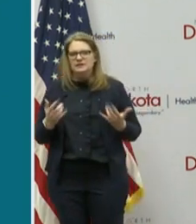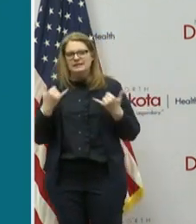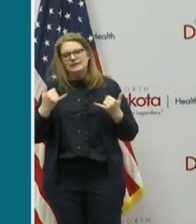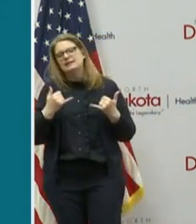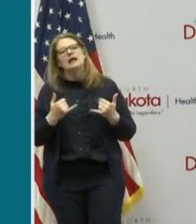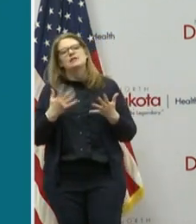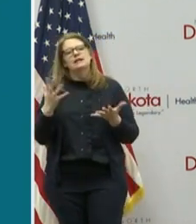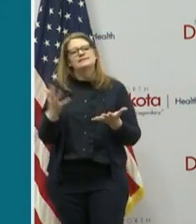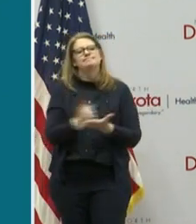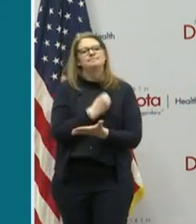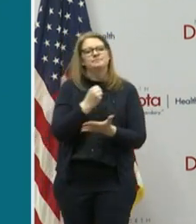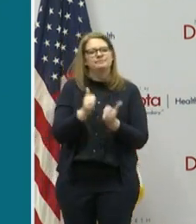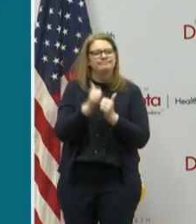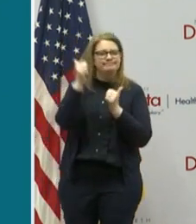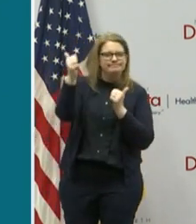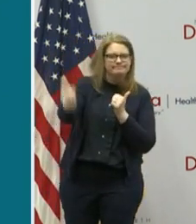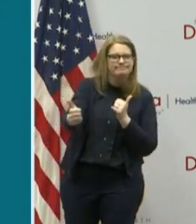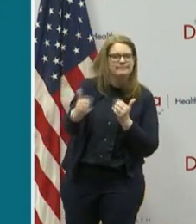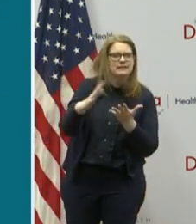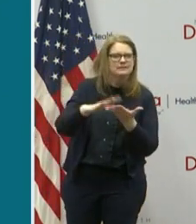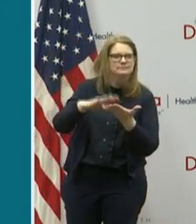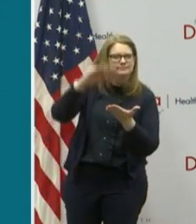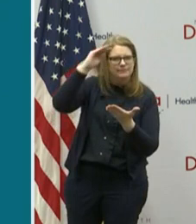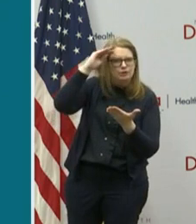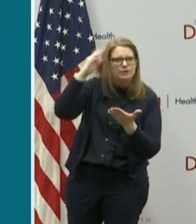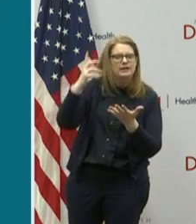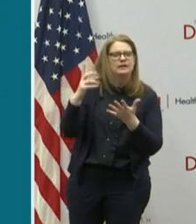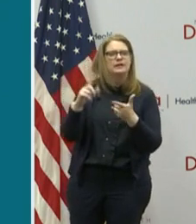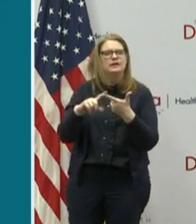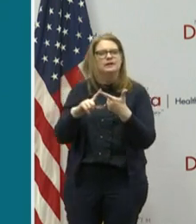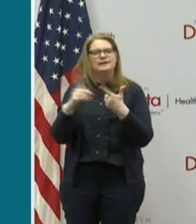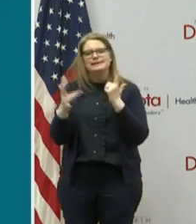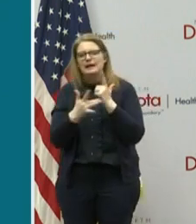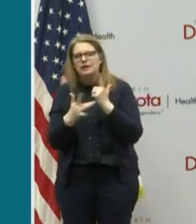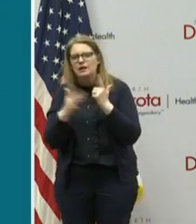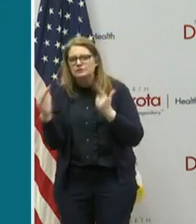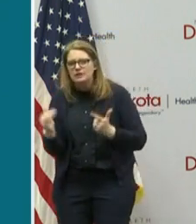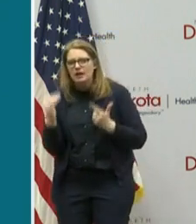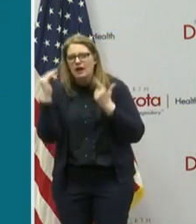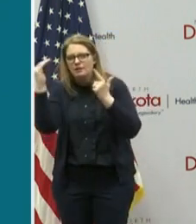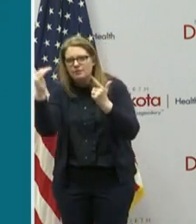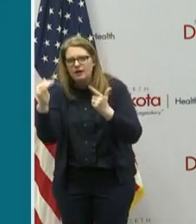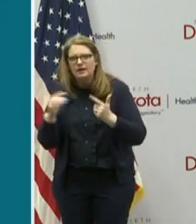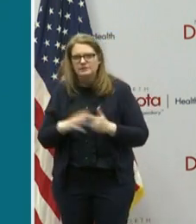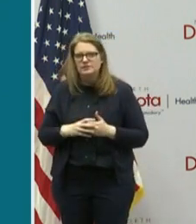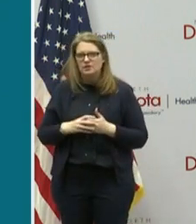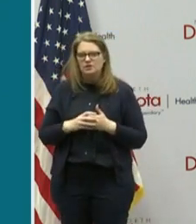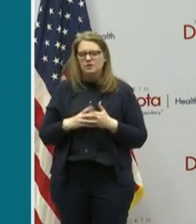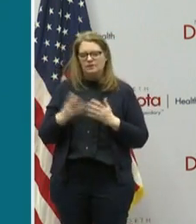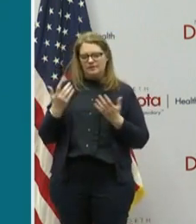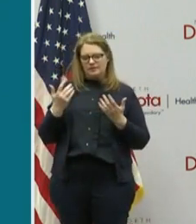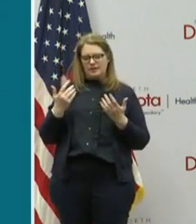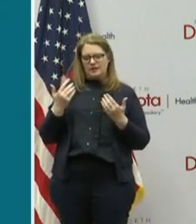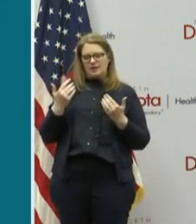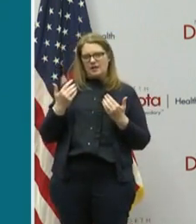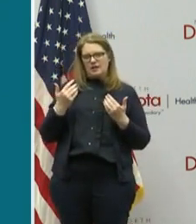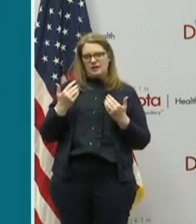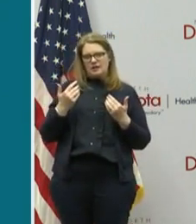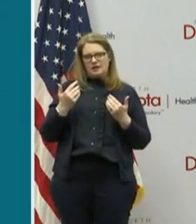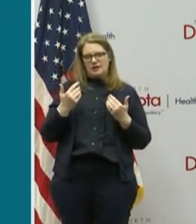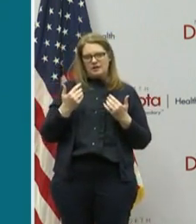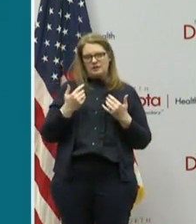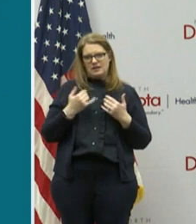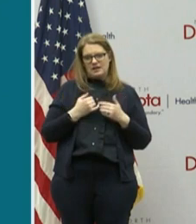to technology. People can identify technology upgrades and they can find out what's worked. We've now, over about 20 days